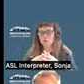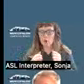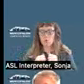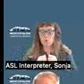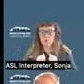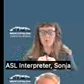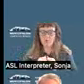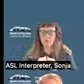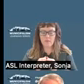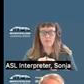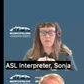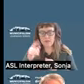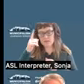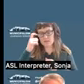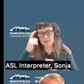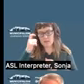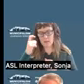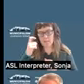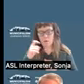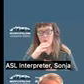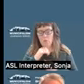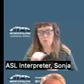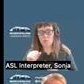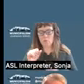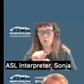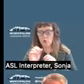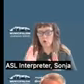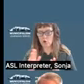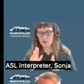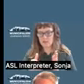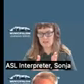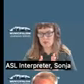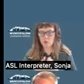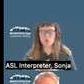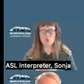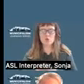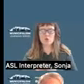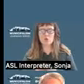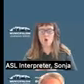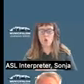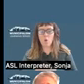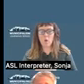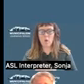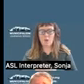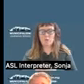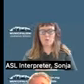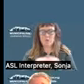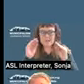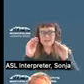which has been focused on fighting wage theft and educating immigrant workers about their rights